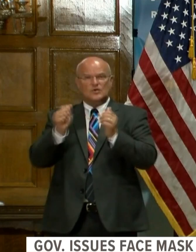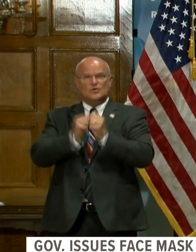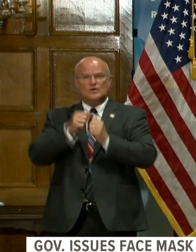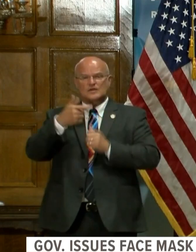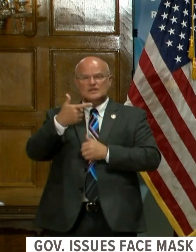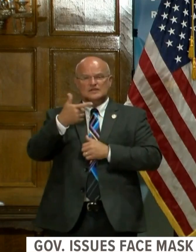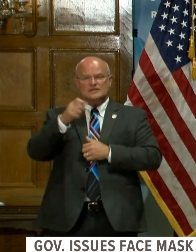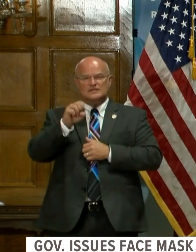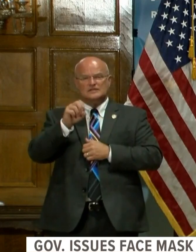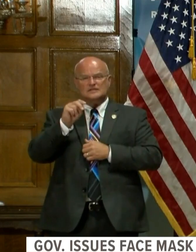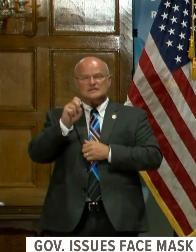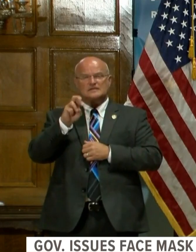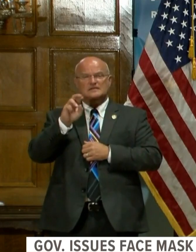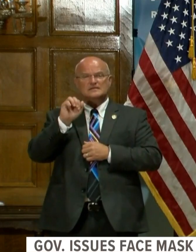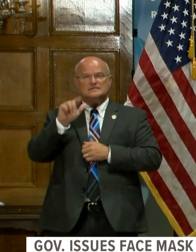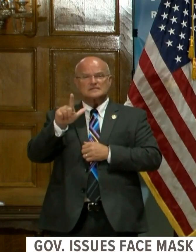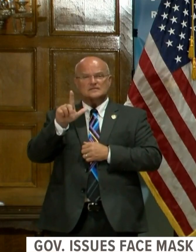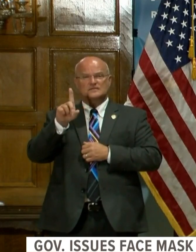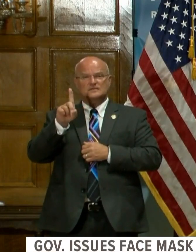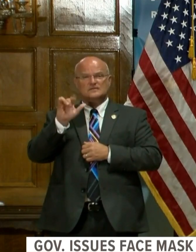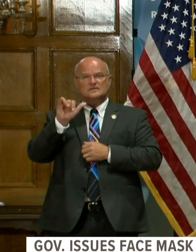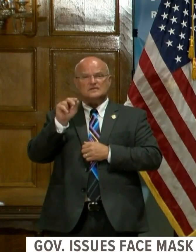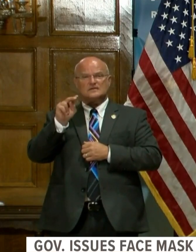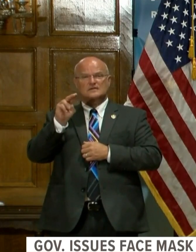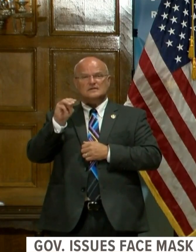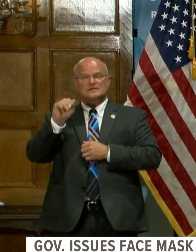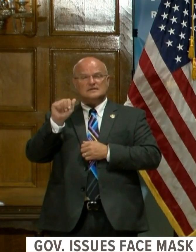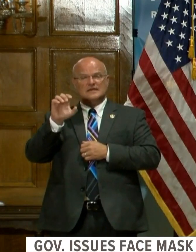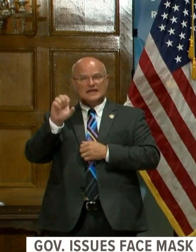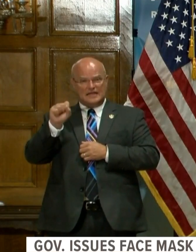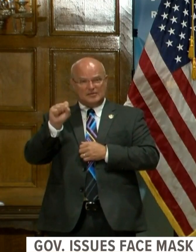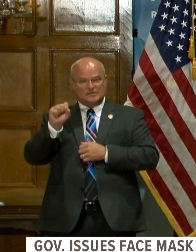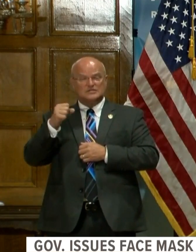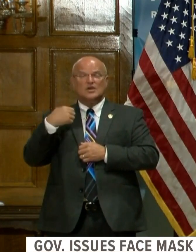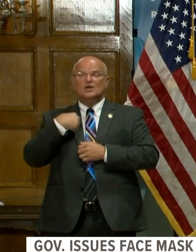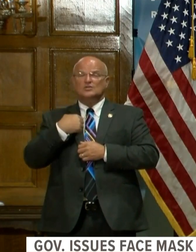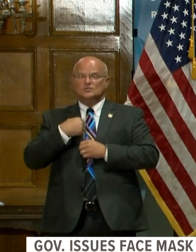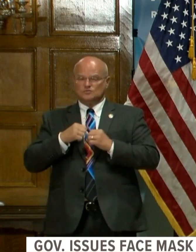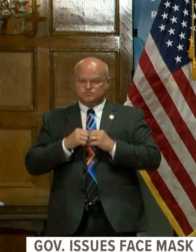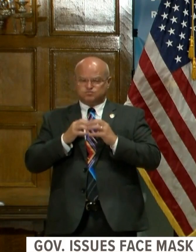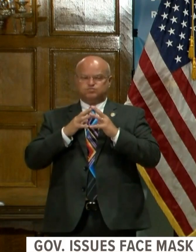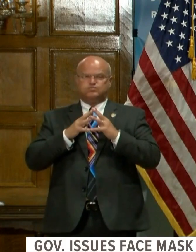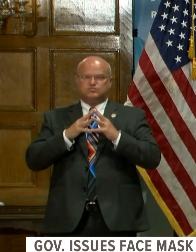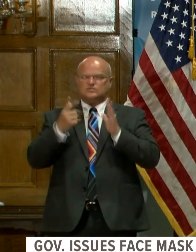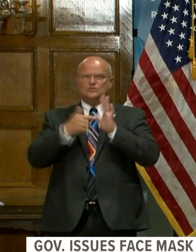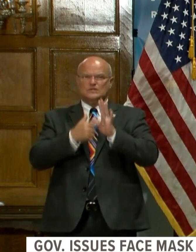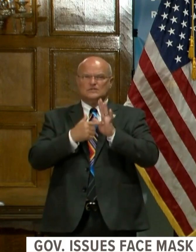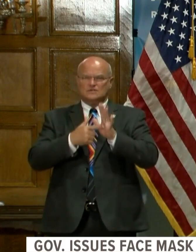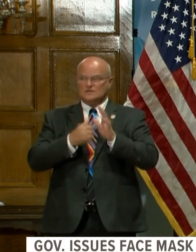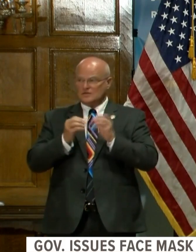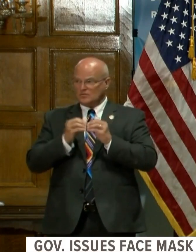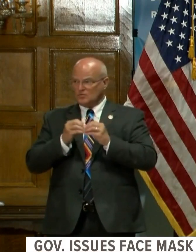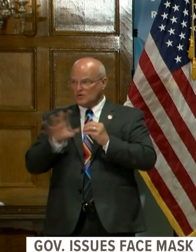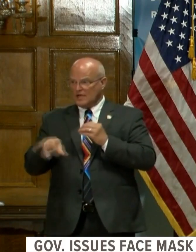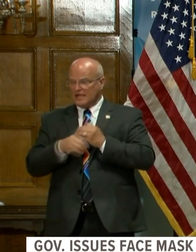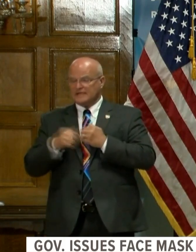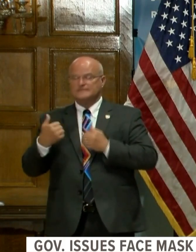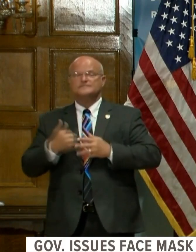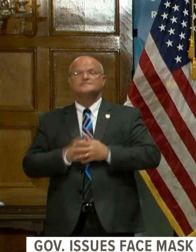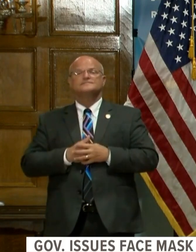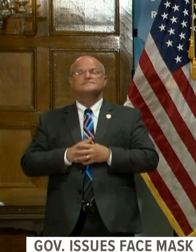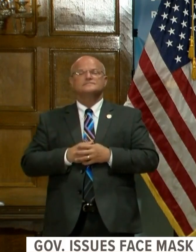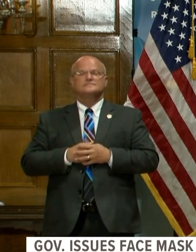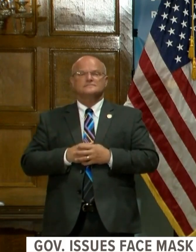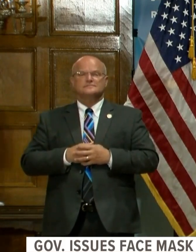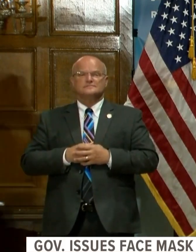Dynamics, our contractor. And so we're aggressively implementing. That is one illustration of it. Did you have anything, Dr.